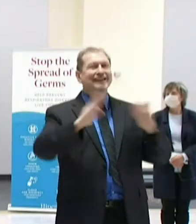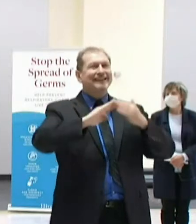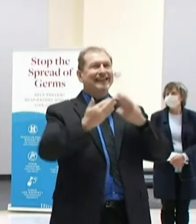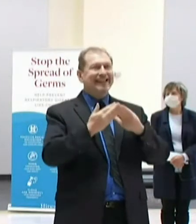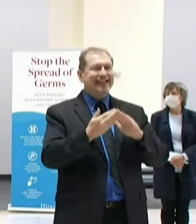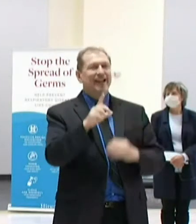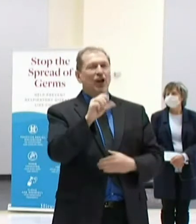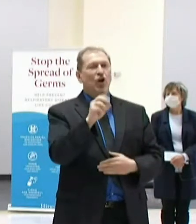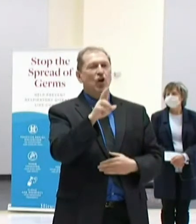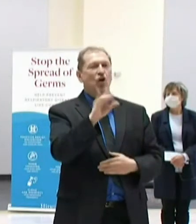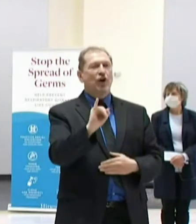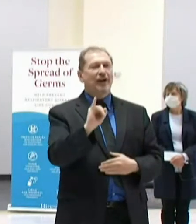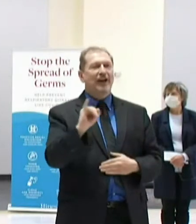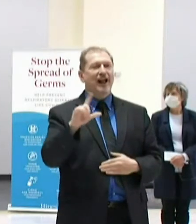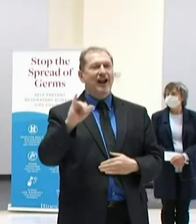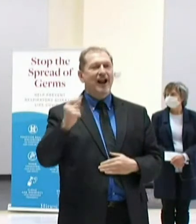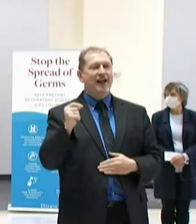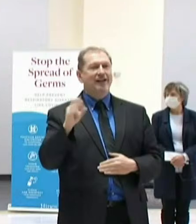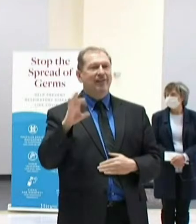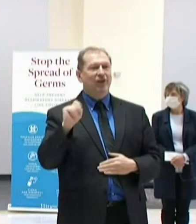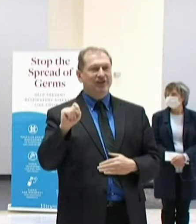Governor.